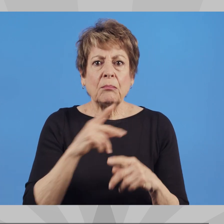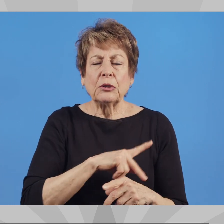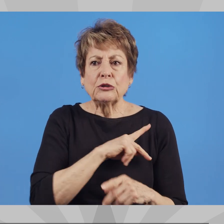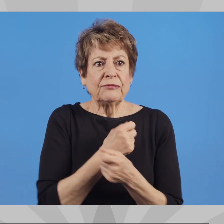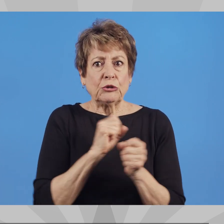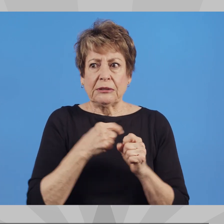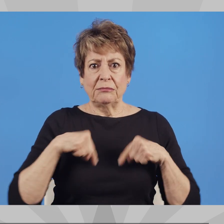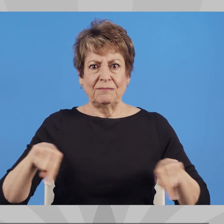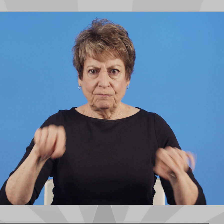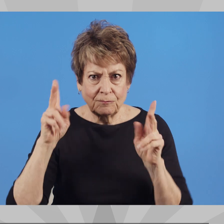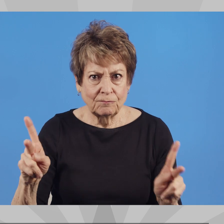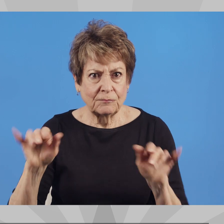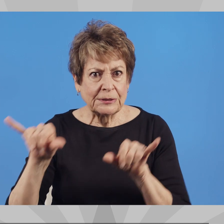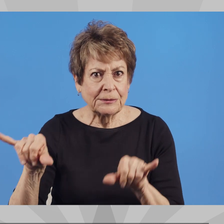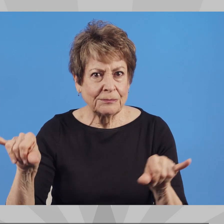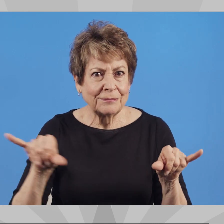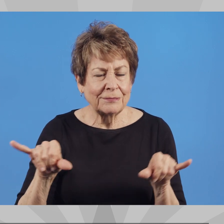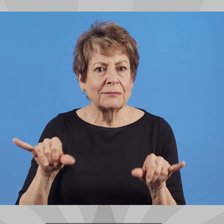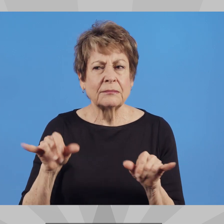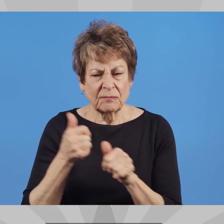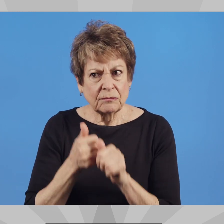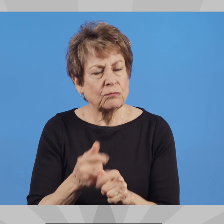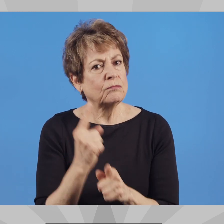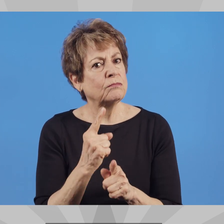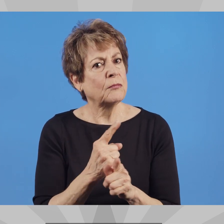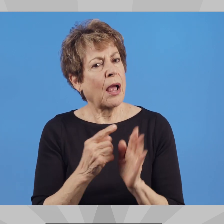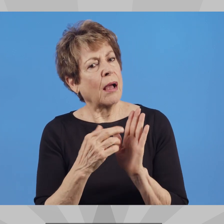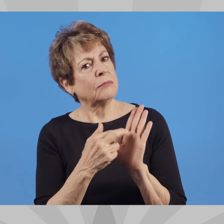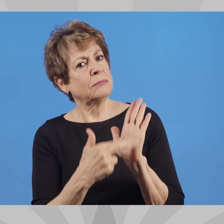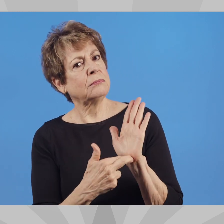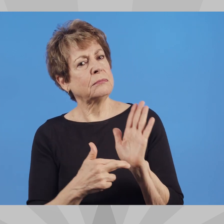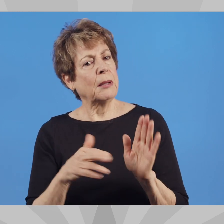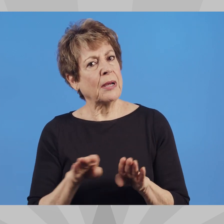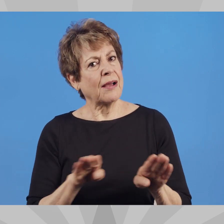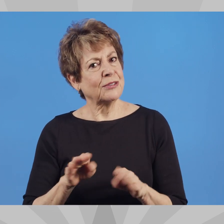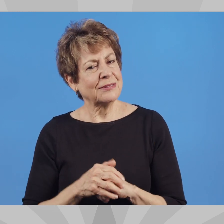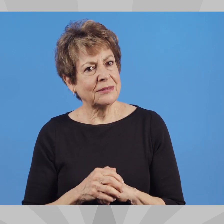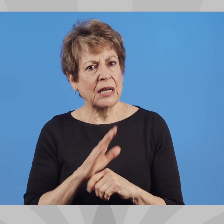rights, personal liberties, and ethical behavior.